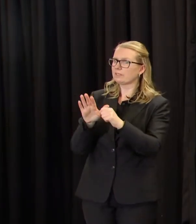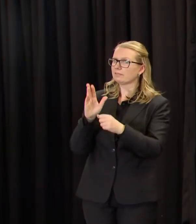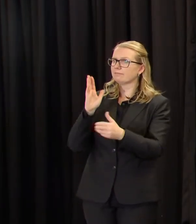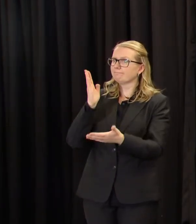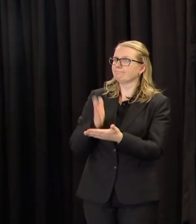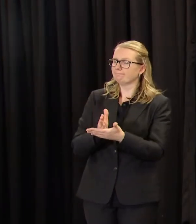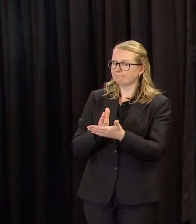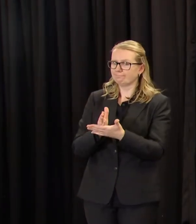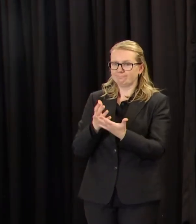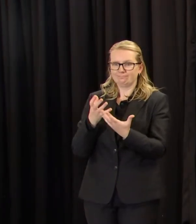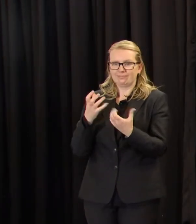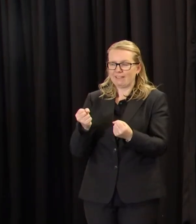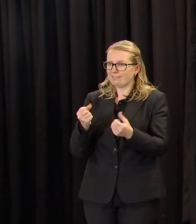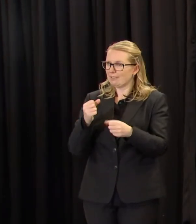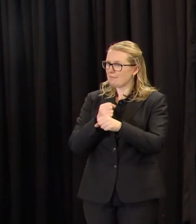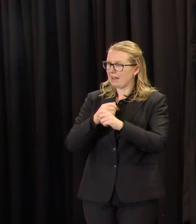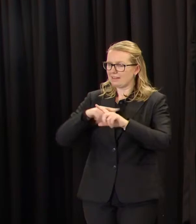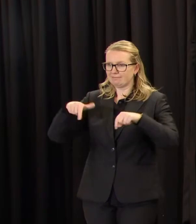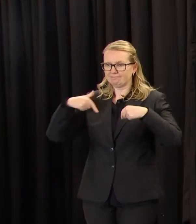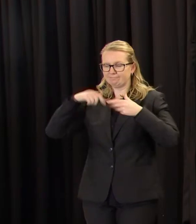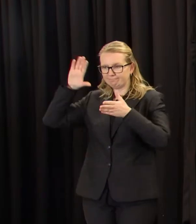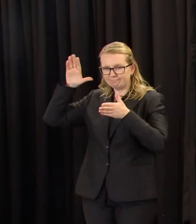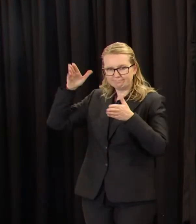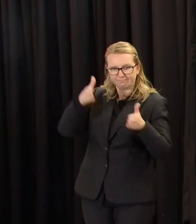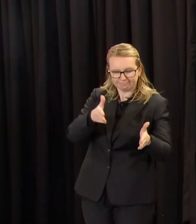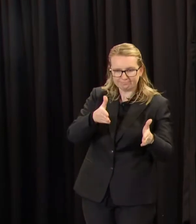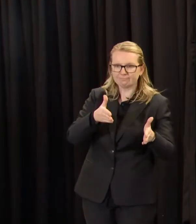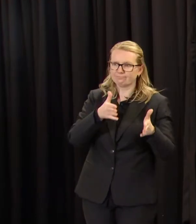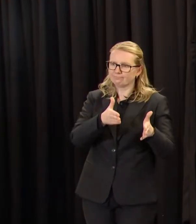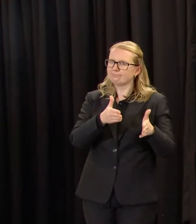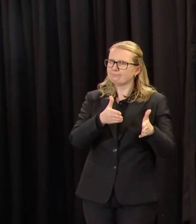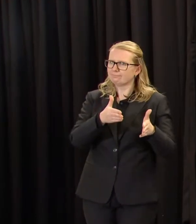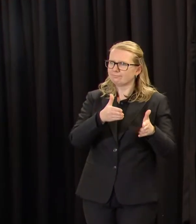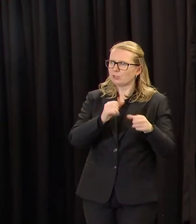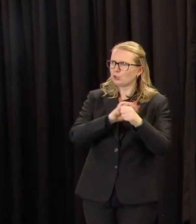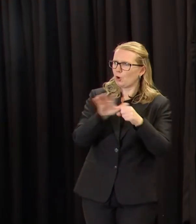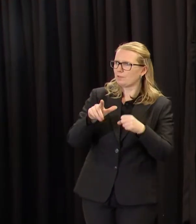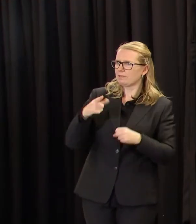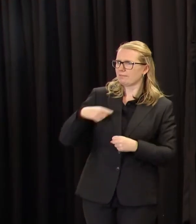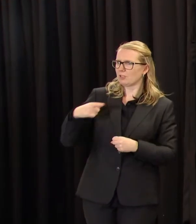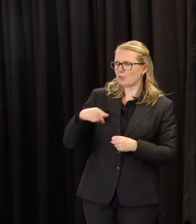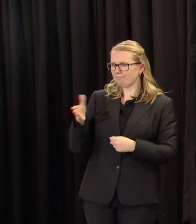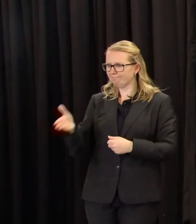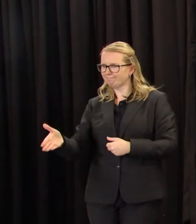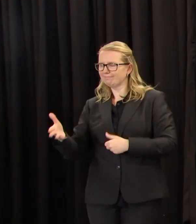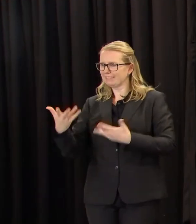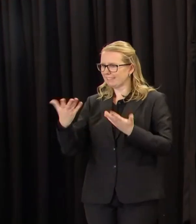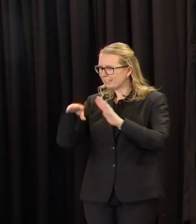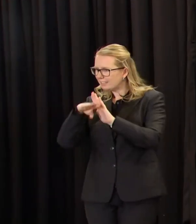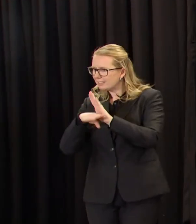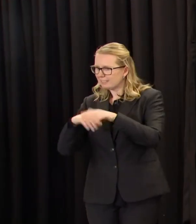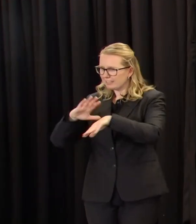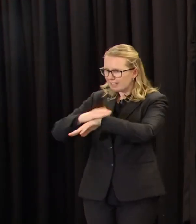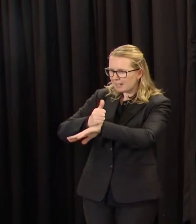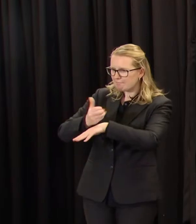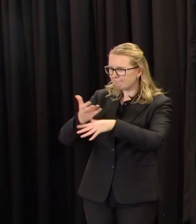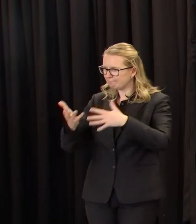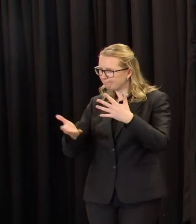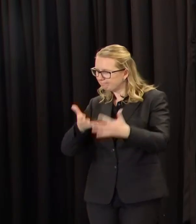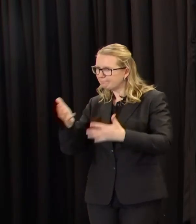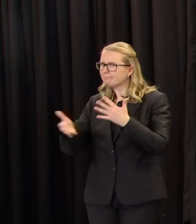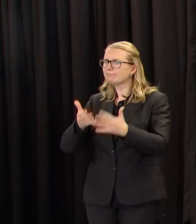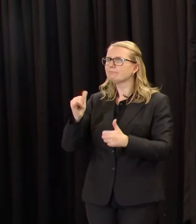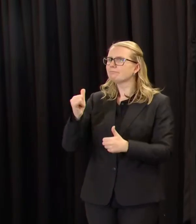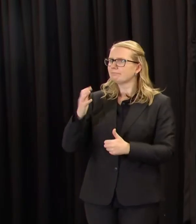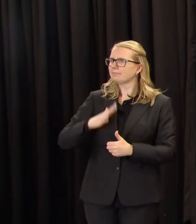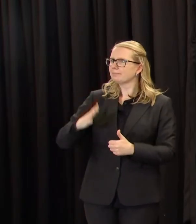into sharp focus a number of environments where we prefer probably a different set of rules, or maybe different custom and practice, and maybe